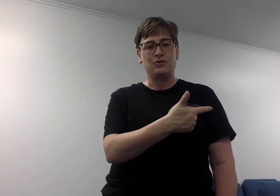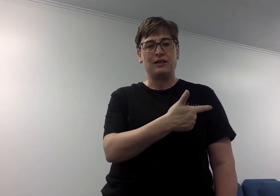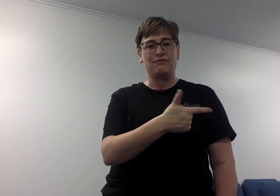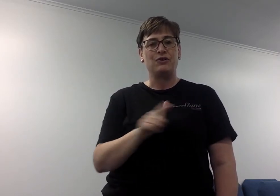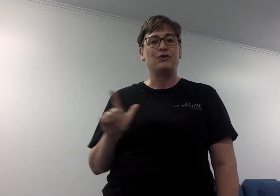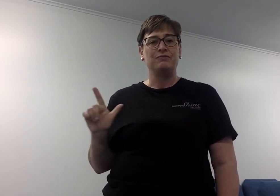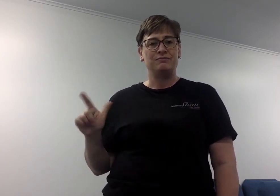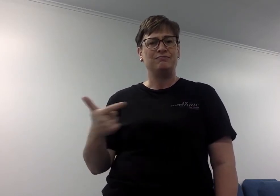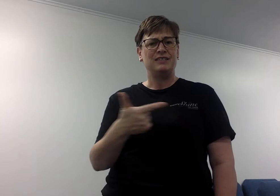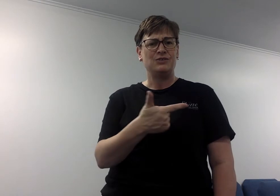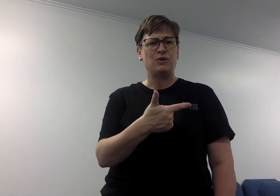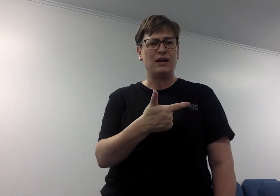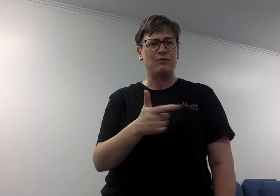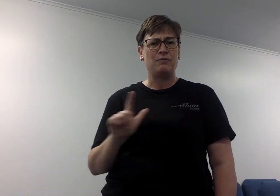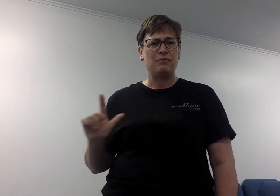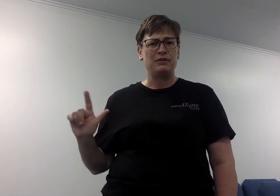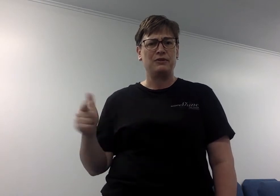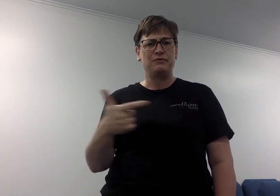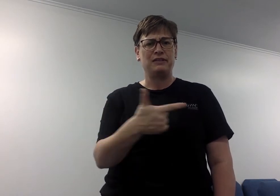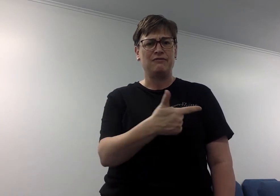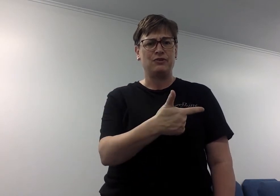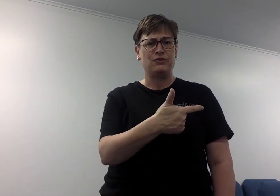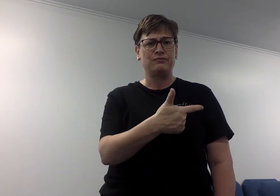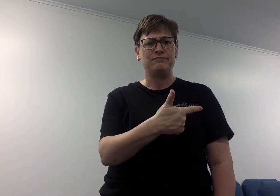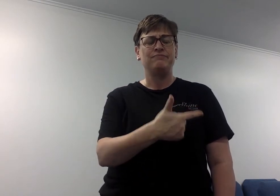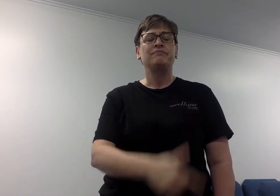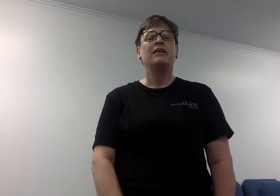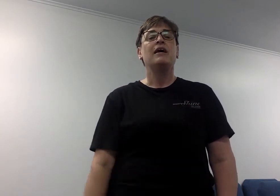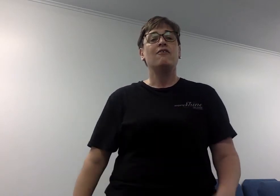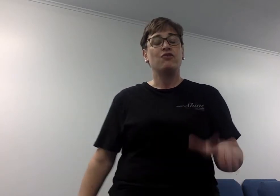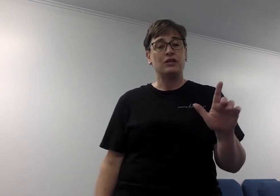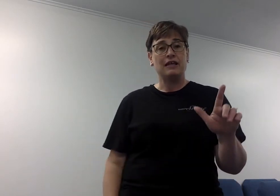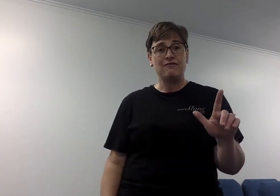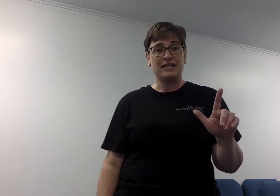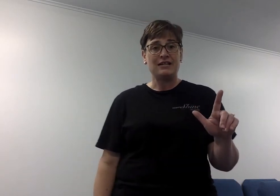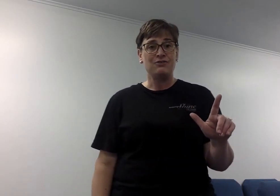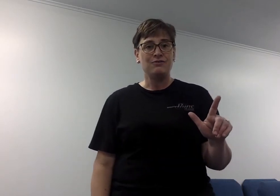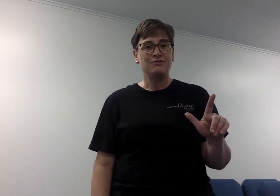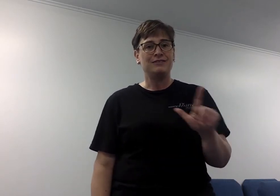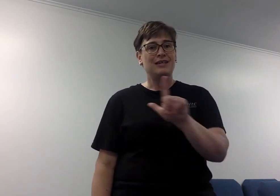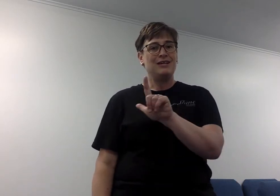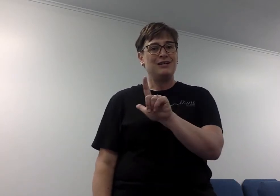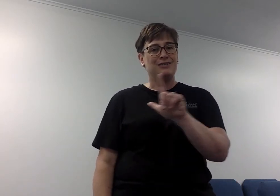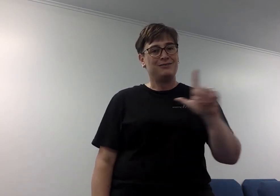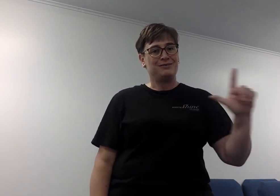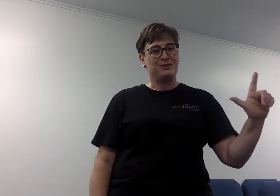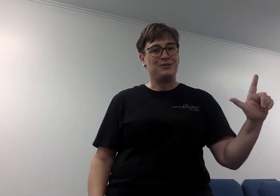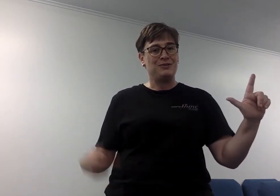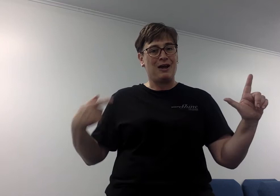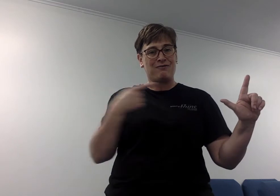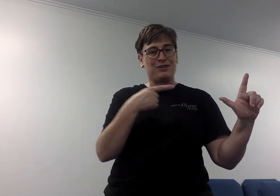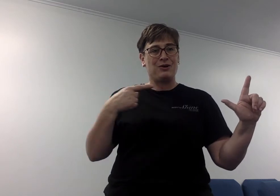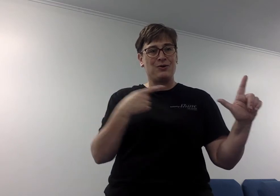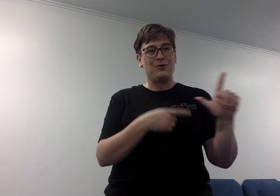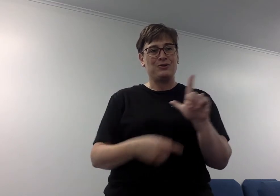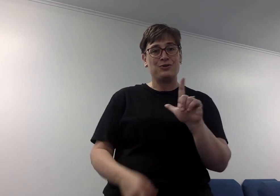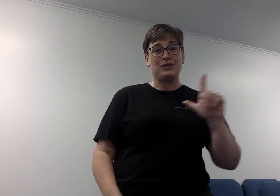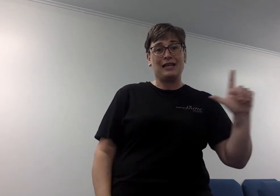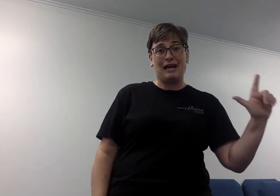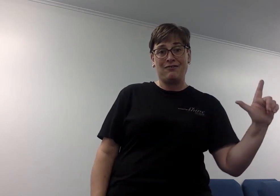left turn is what I would probably do, left turn. For a left-hander, you have to go to the left,